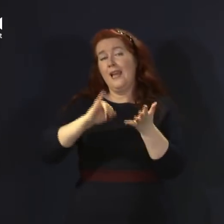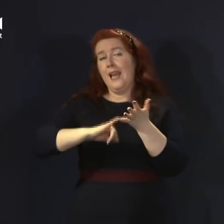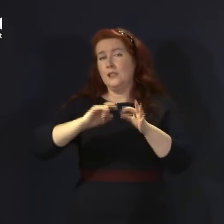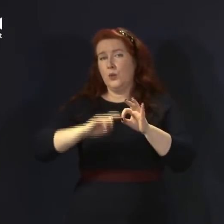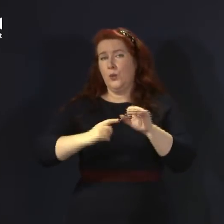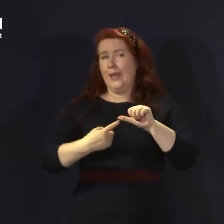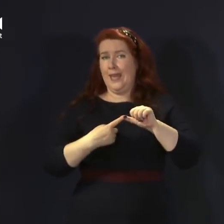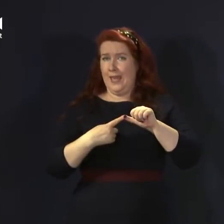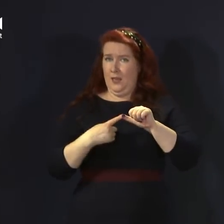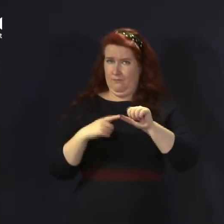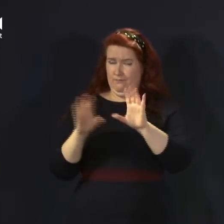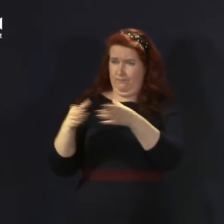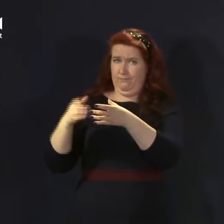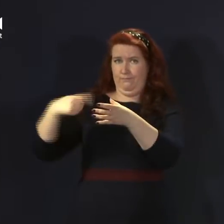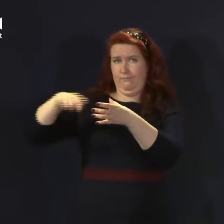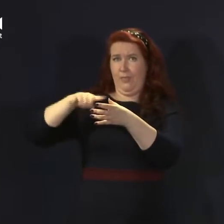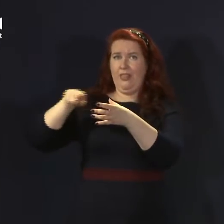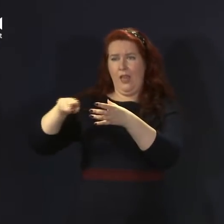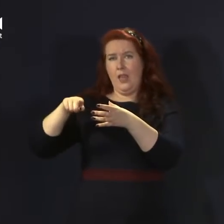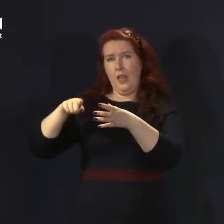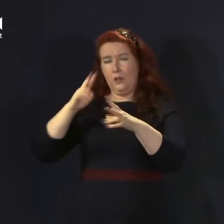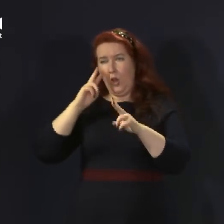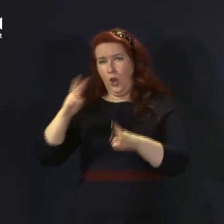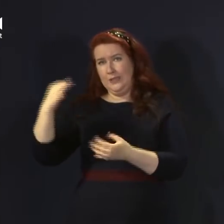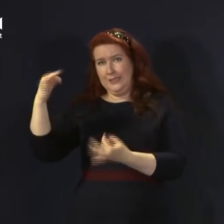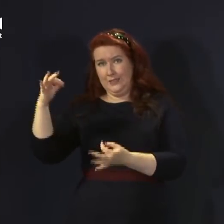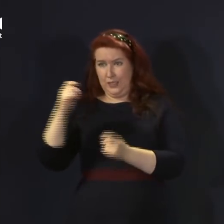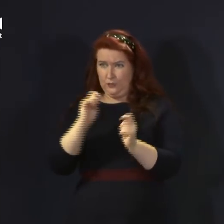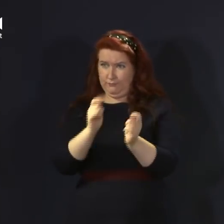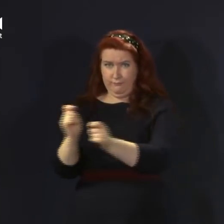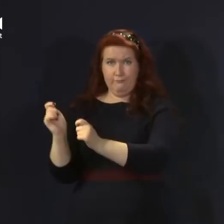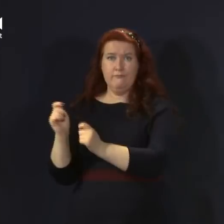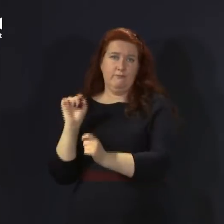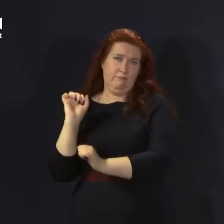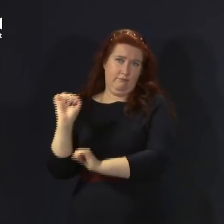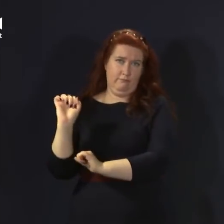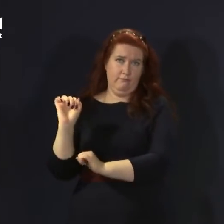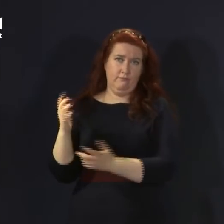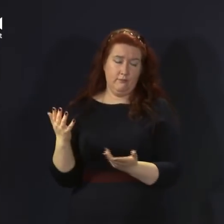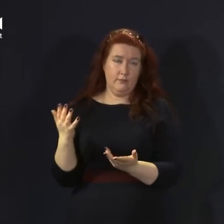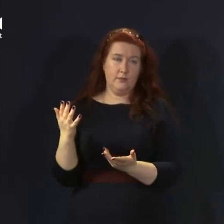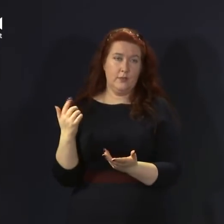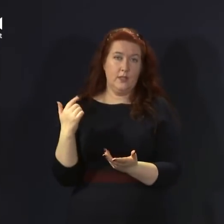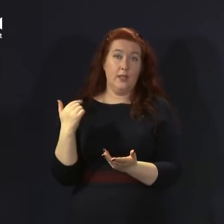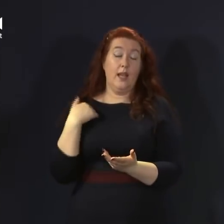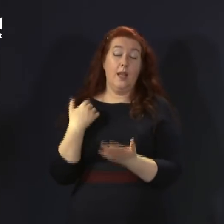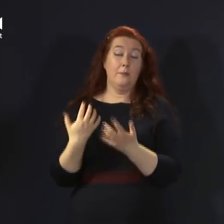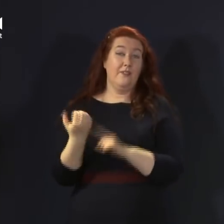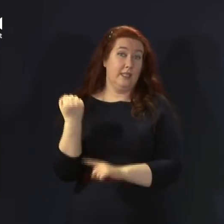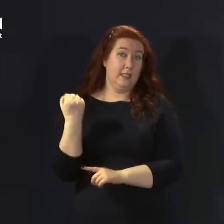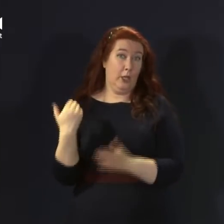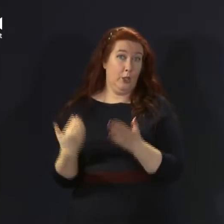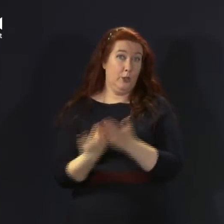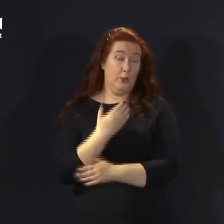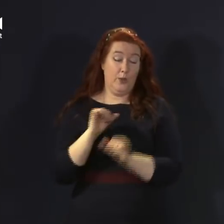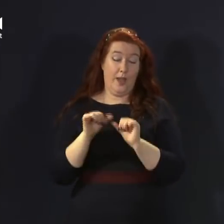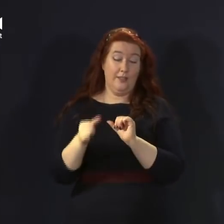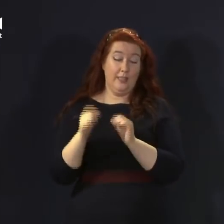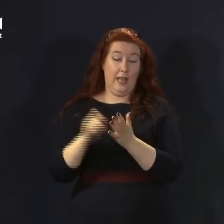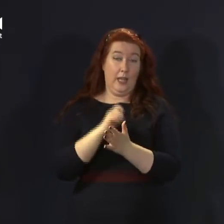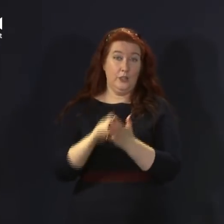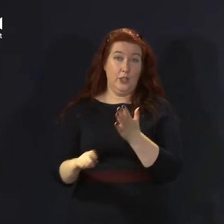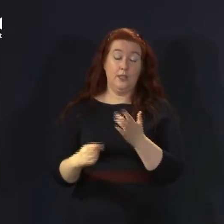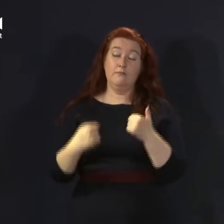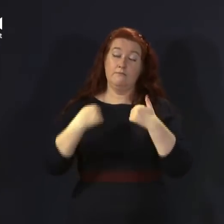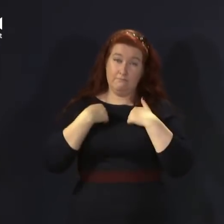the certification process. As I am finding out anew after the election,